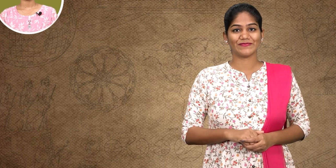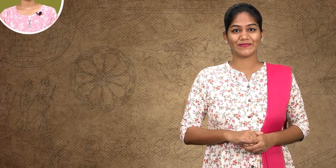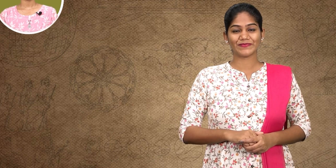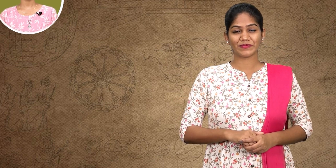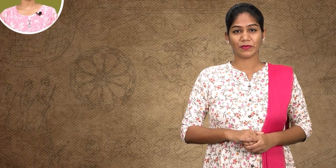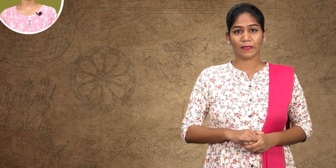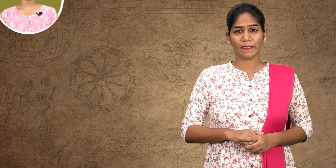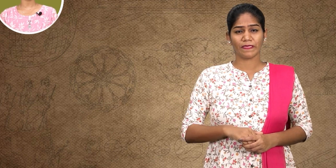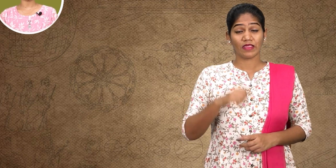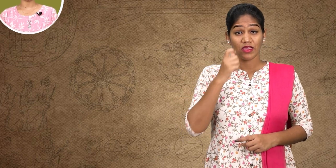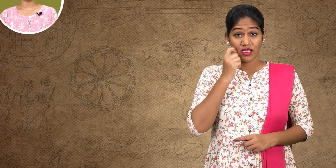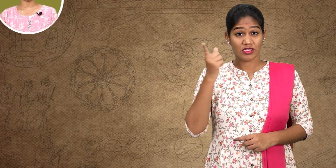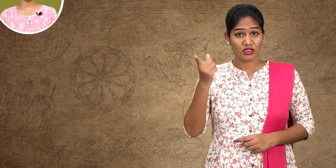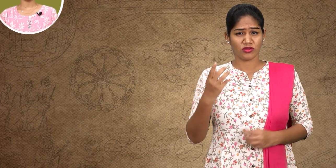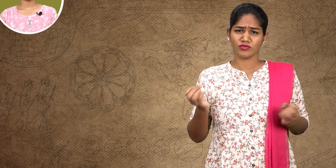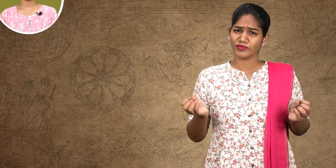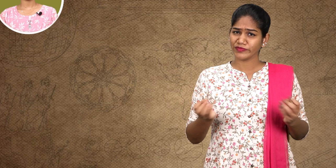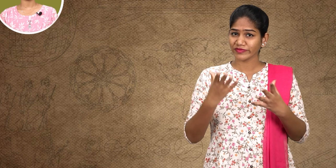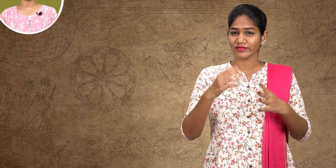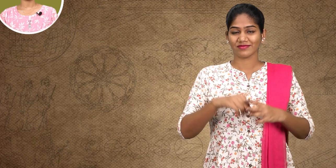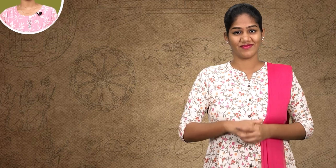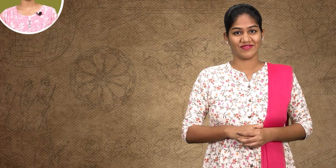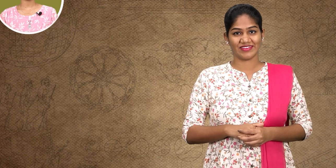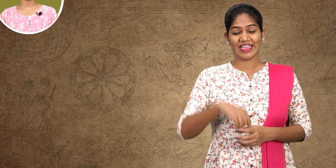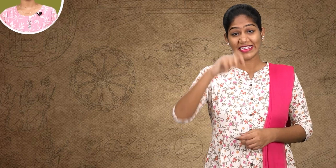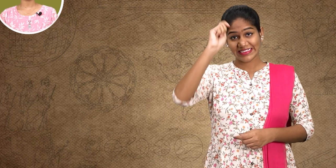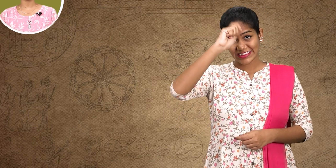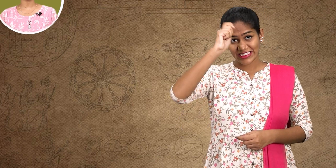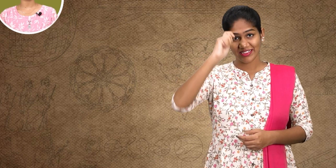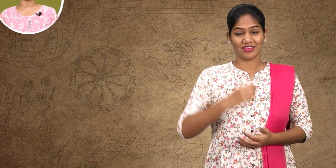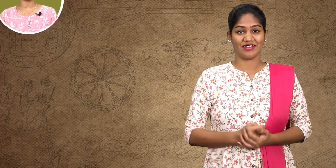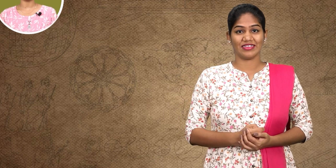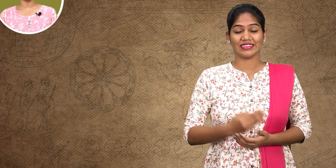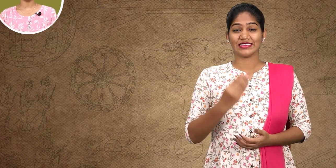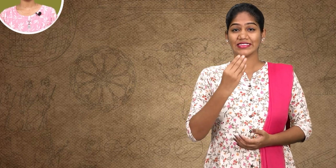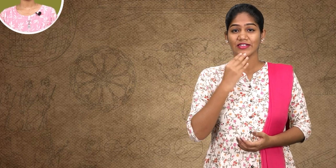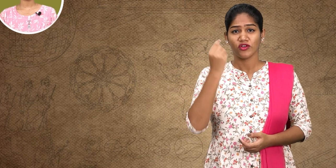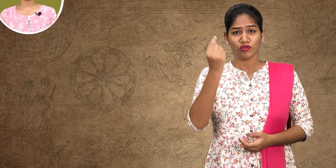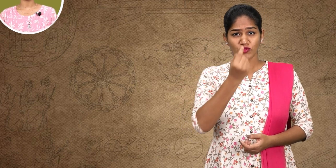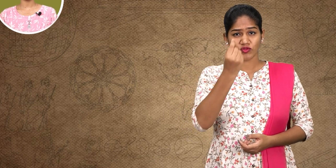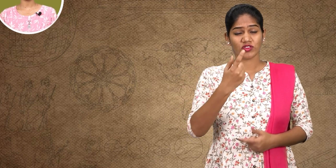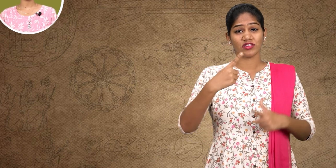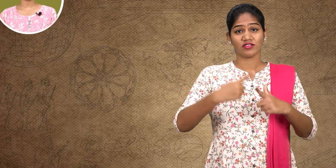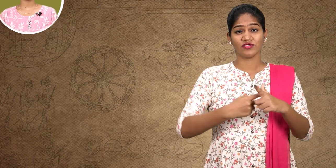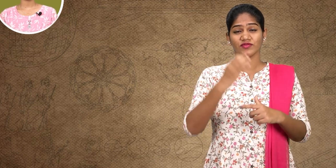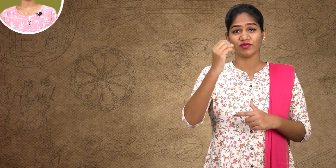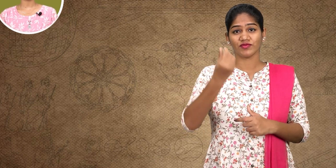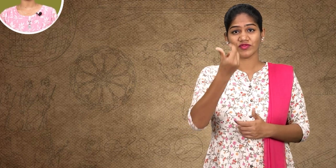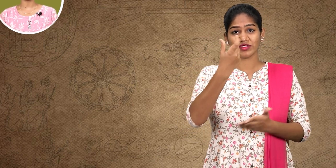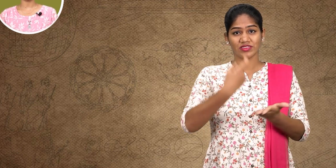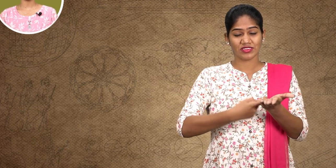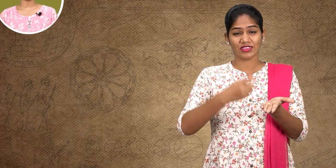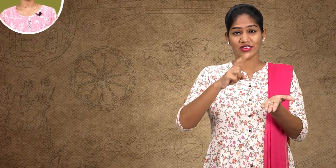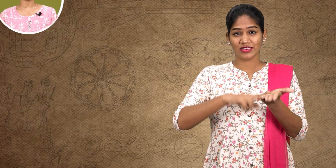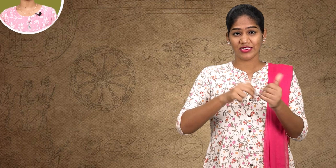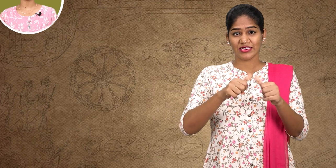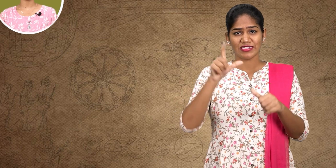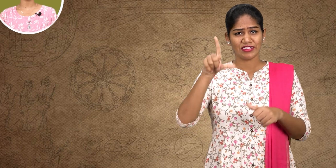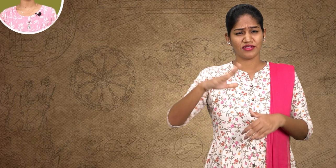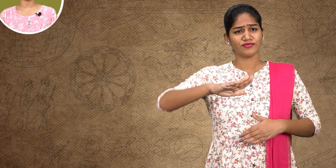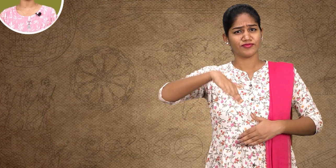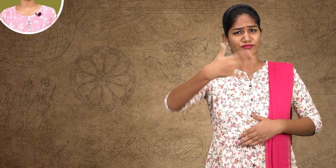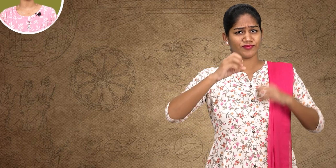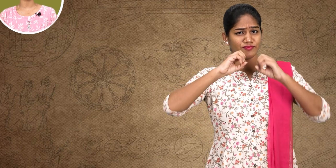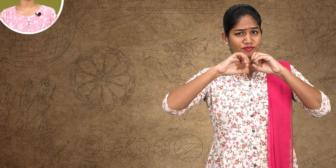He also started an English Urdu journal through which he spread the